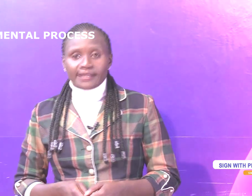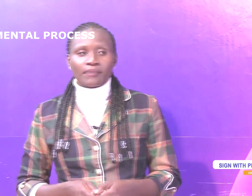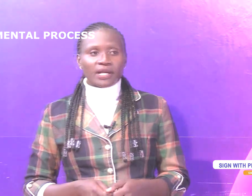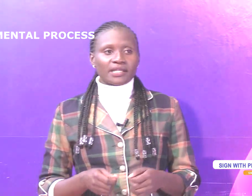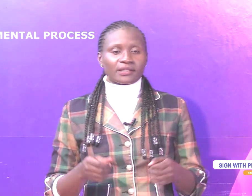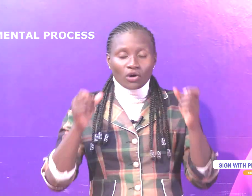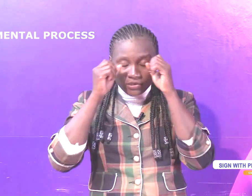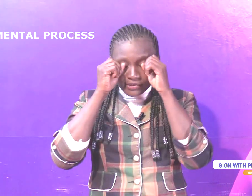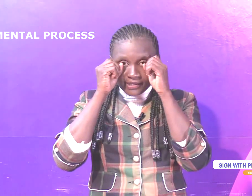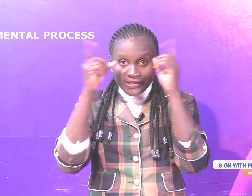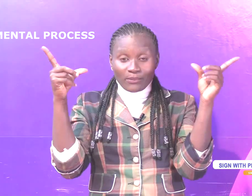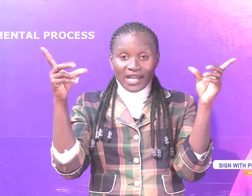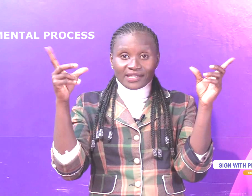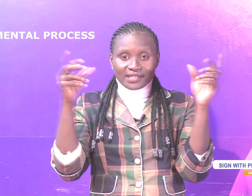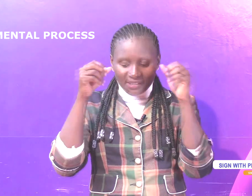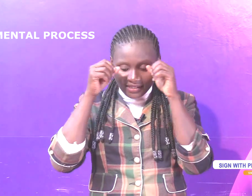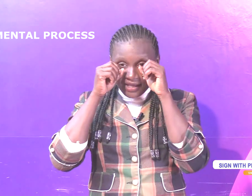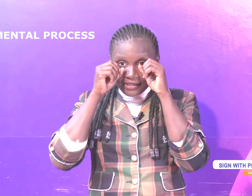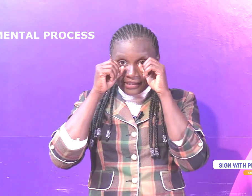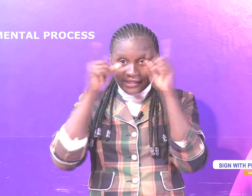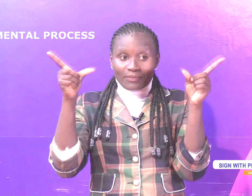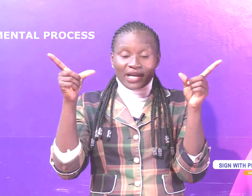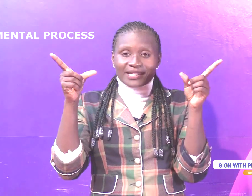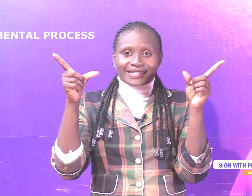surprise? So surprise, surprise. So